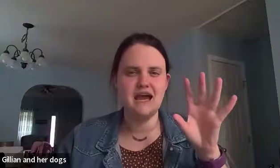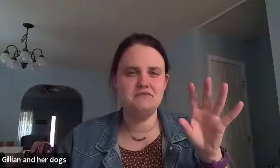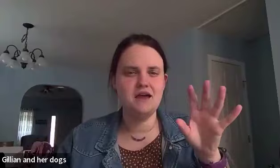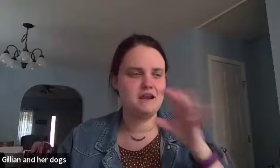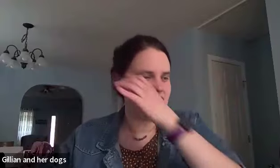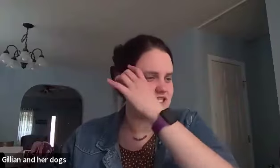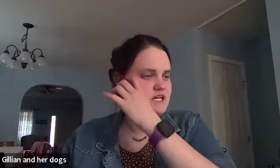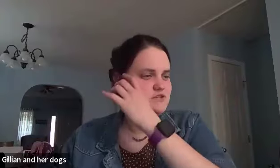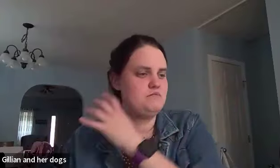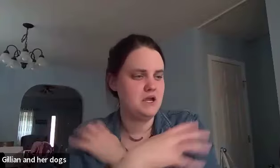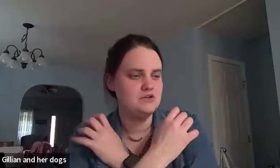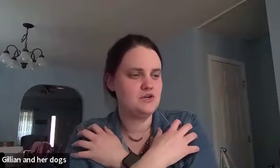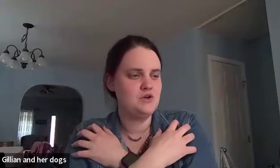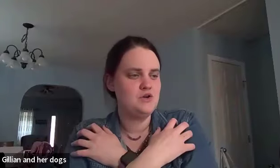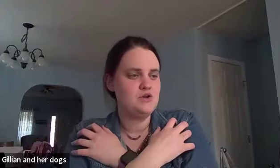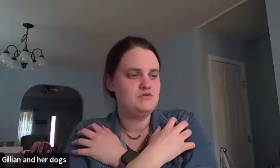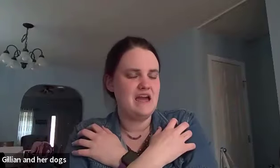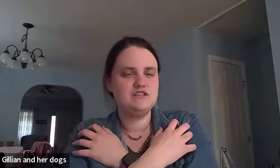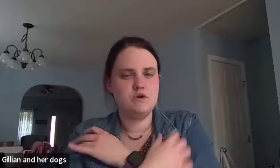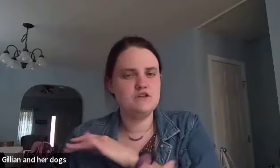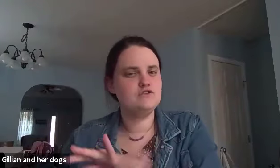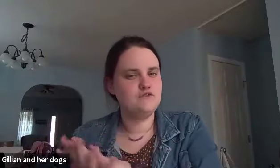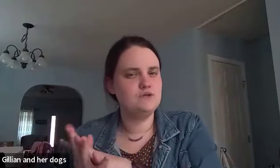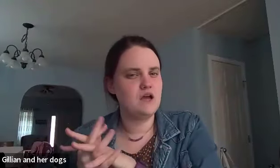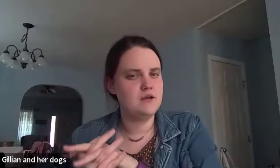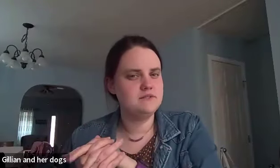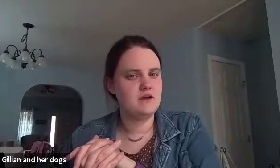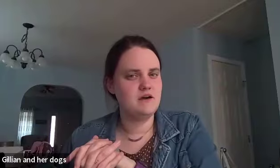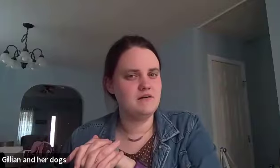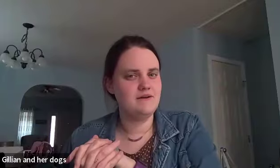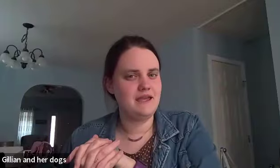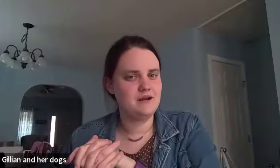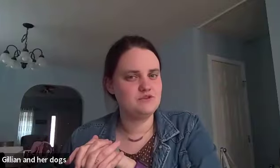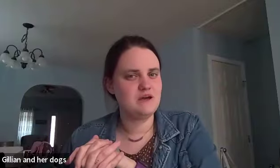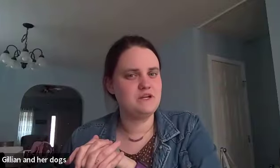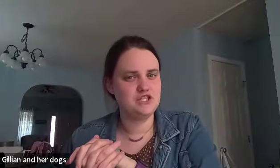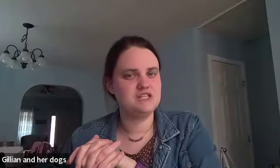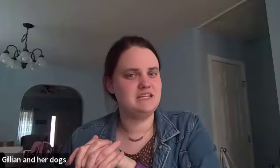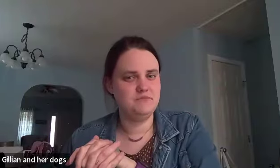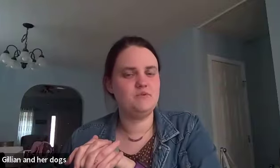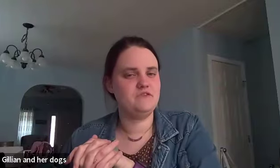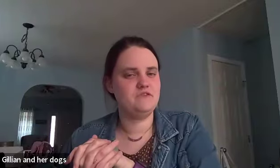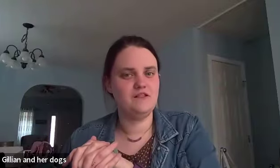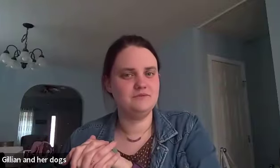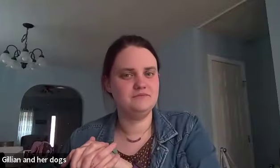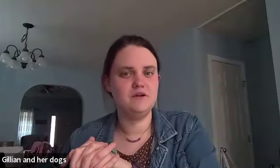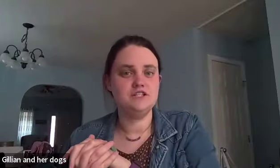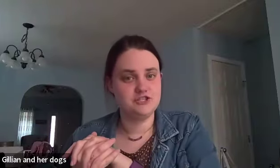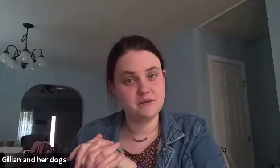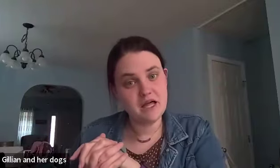to add that, and I think it's because with bears, that is one of those few types of animals that we just keep it with the color. Did you see a